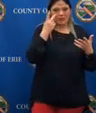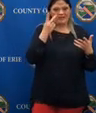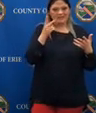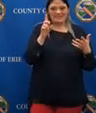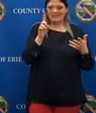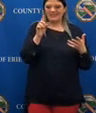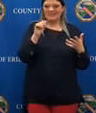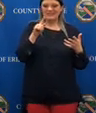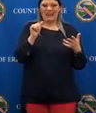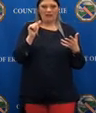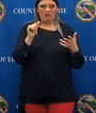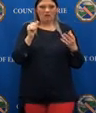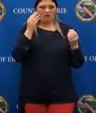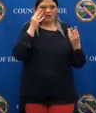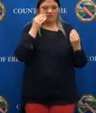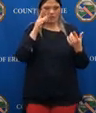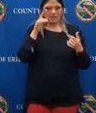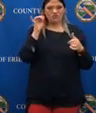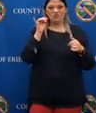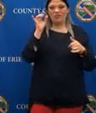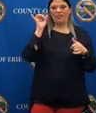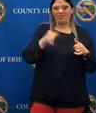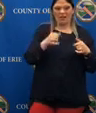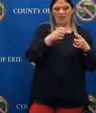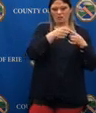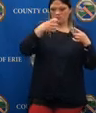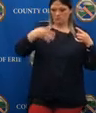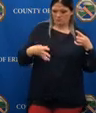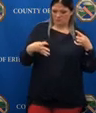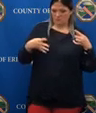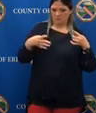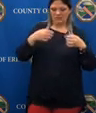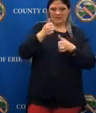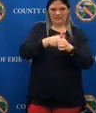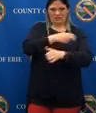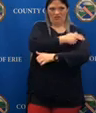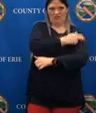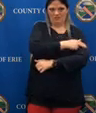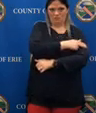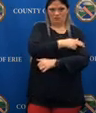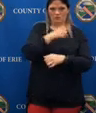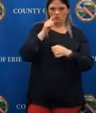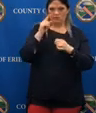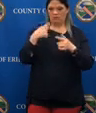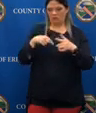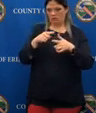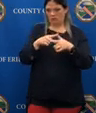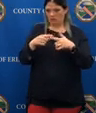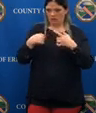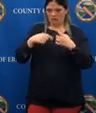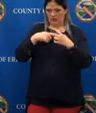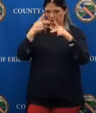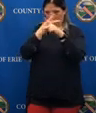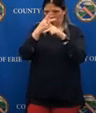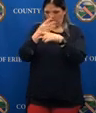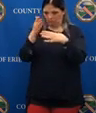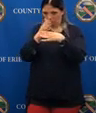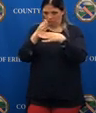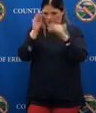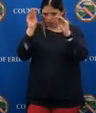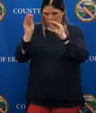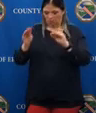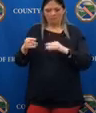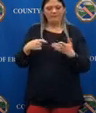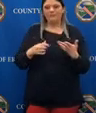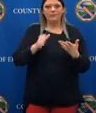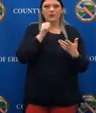data. That data, it's broken down by the hospitals. We get a lot of that data, then we have to aggregate it, but that